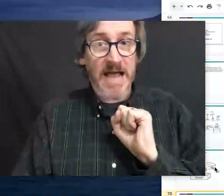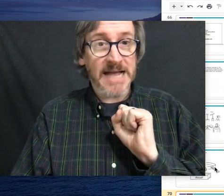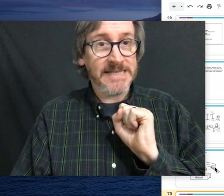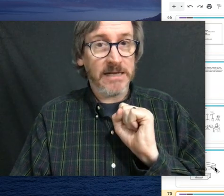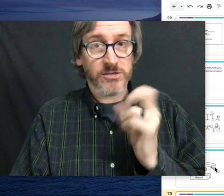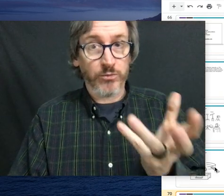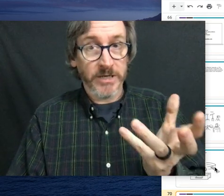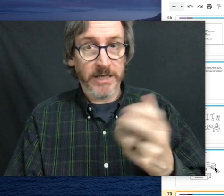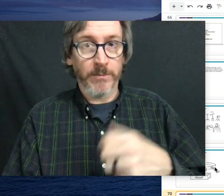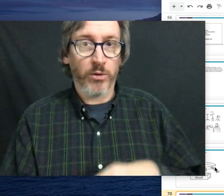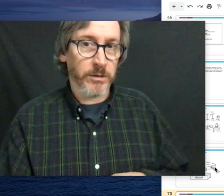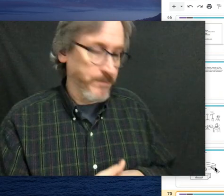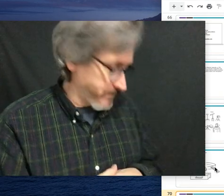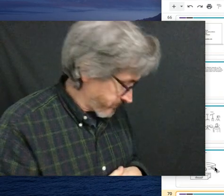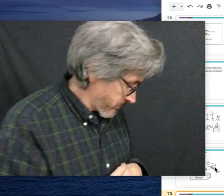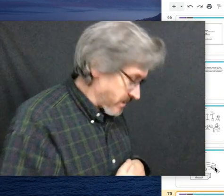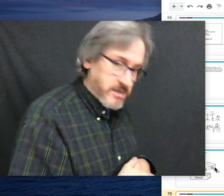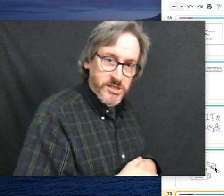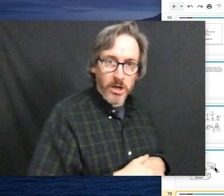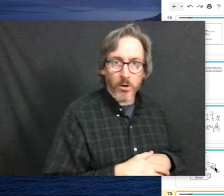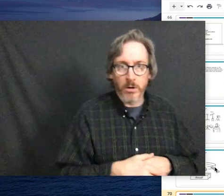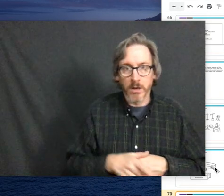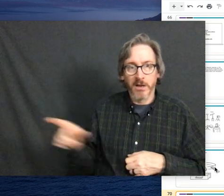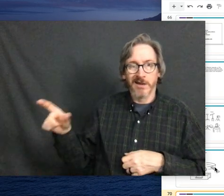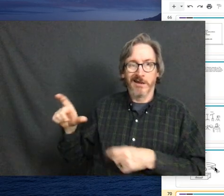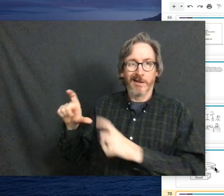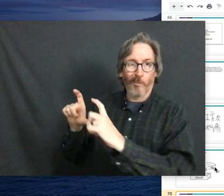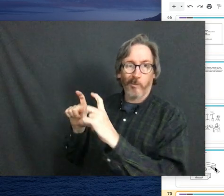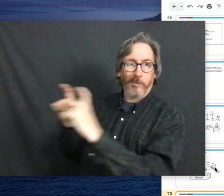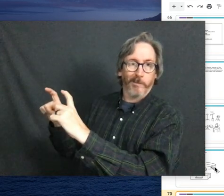here's where the ICLs are really important. So,